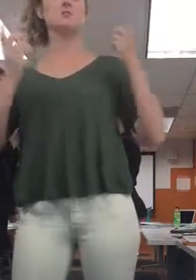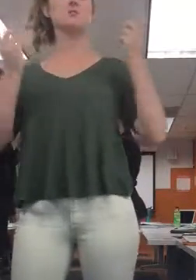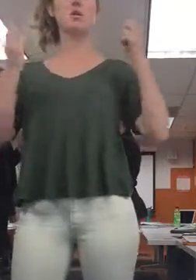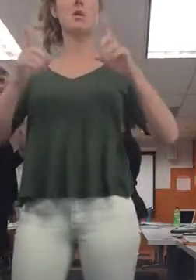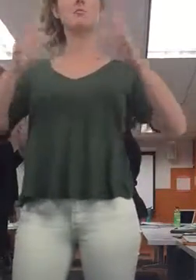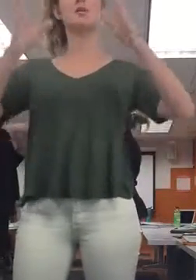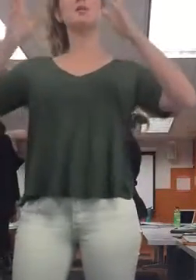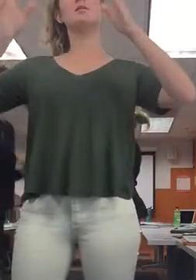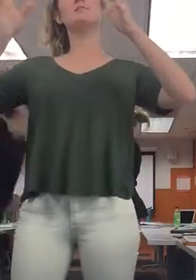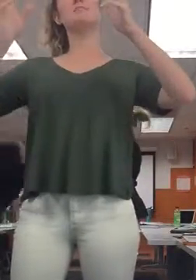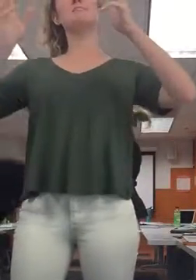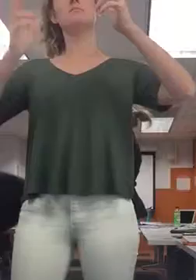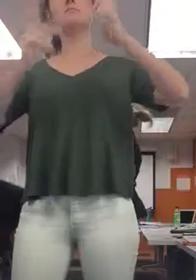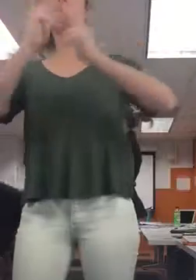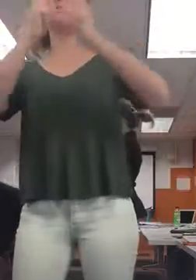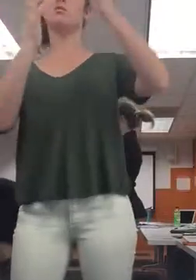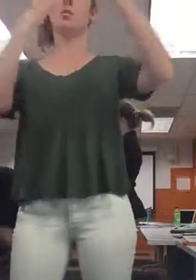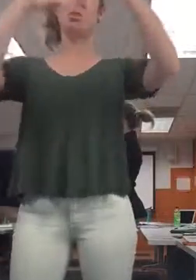Oh, we're rusty! Woo!